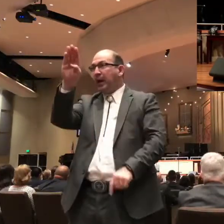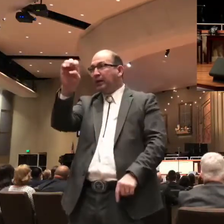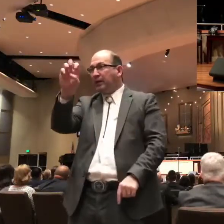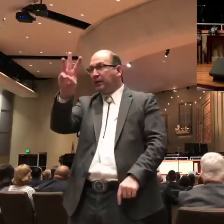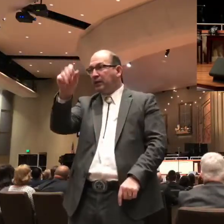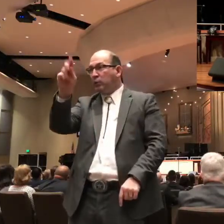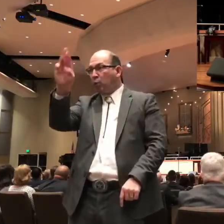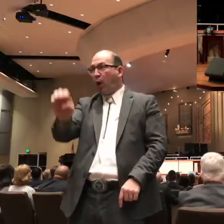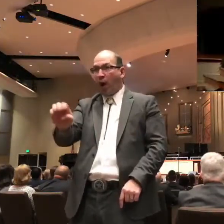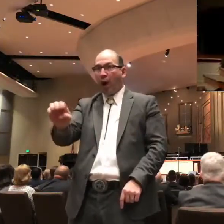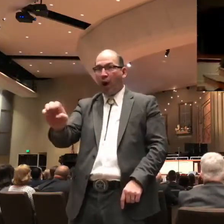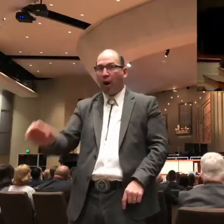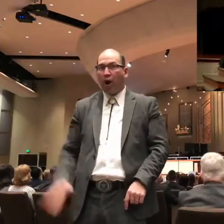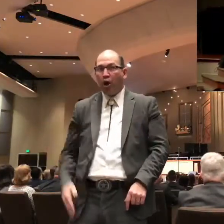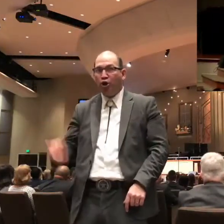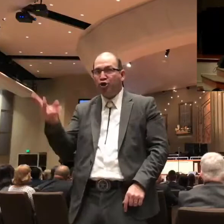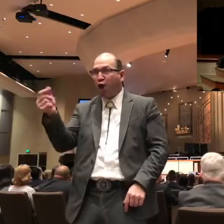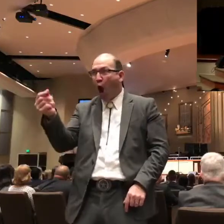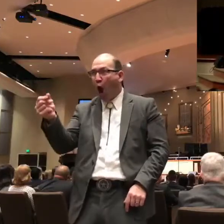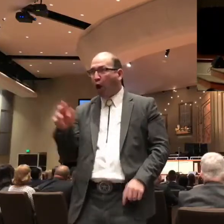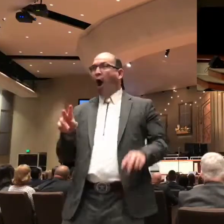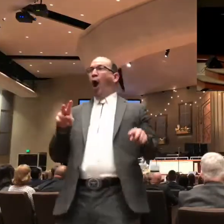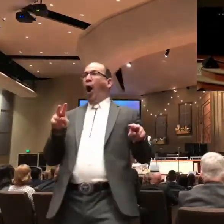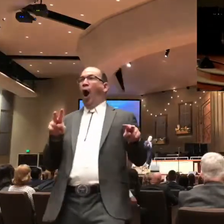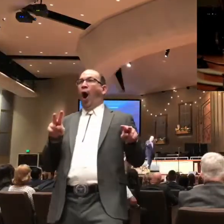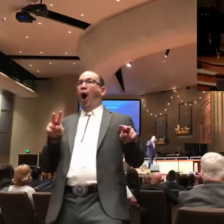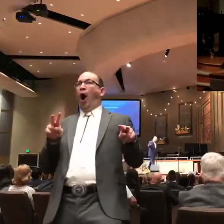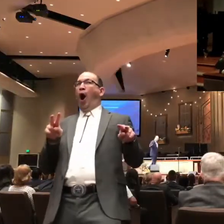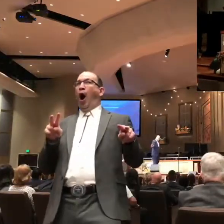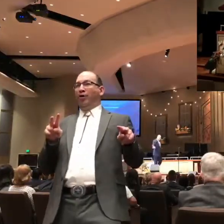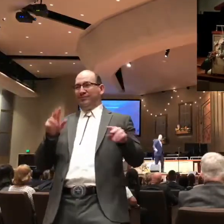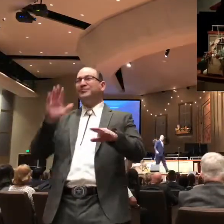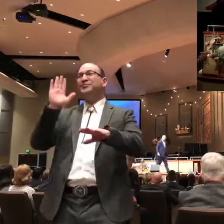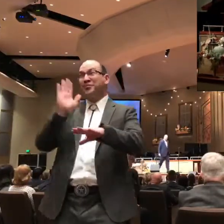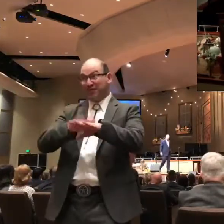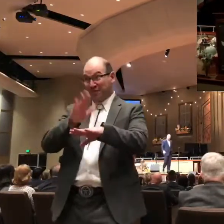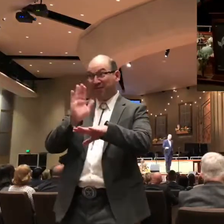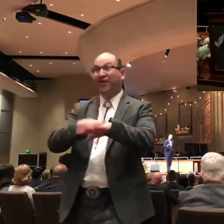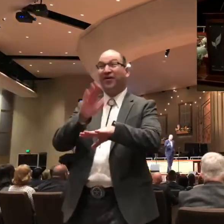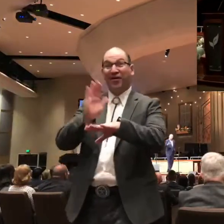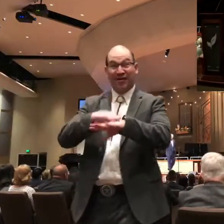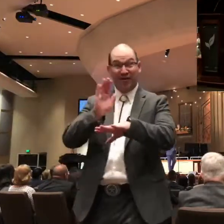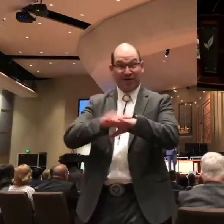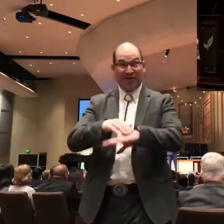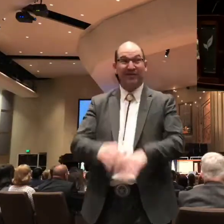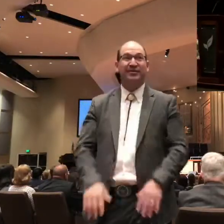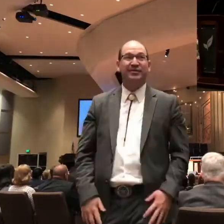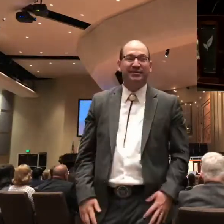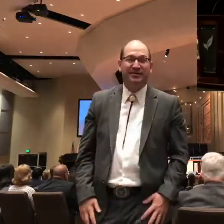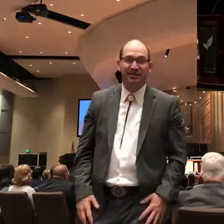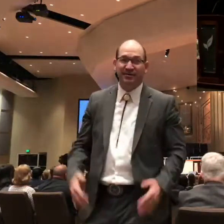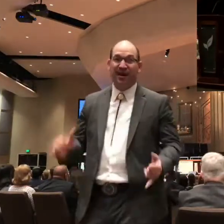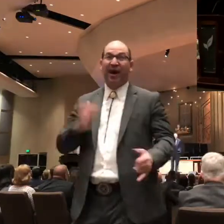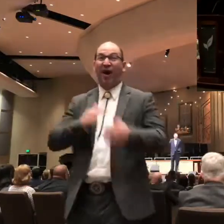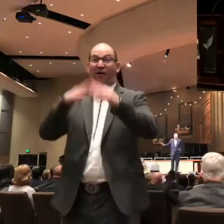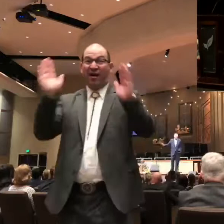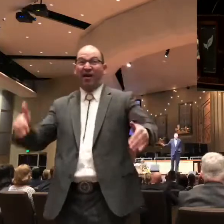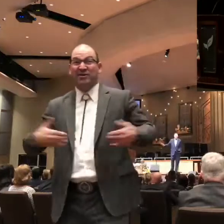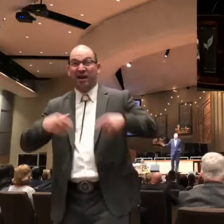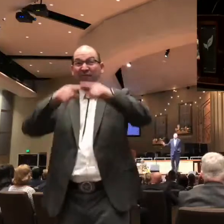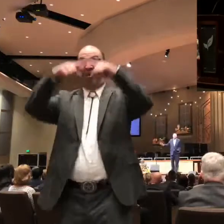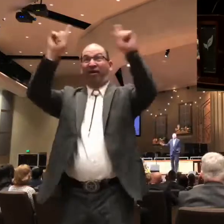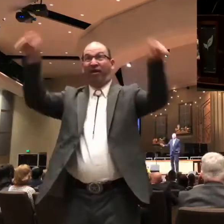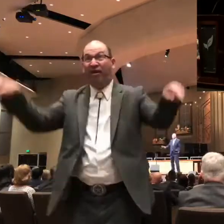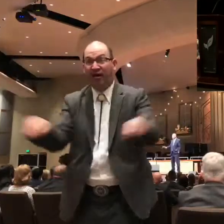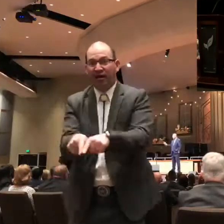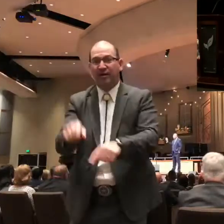somebody's front yard. Right? Now, we have the sign beware at our house. It's a total fake. I'm going to tell you that publicly.